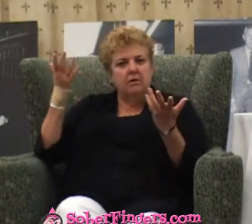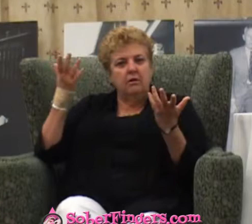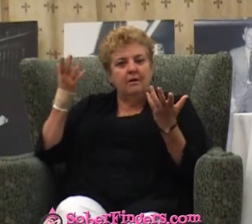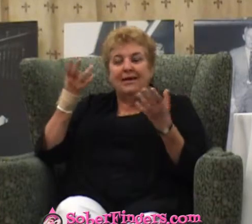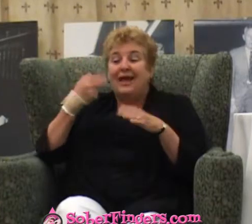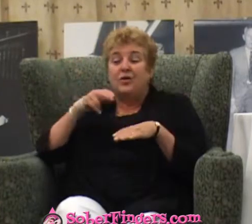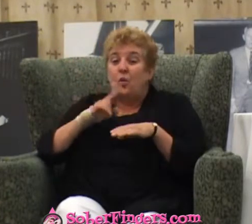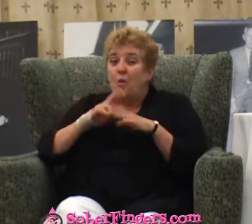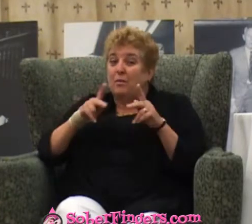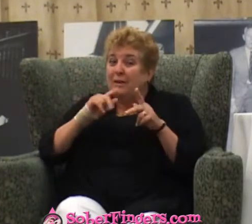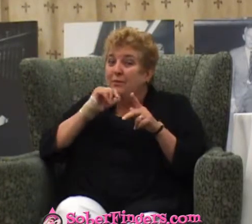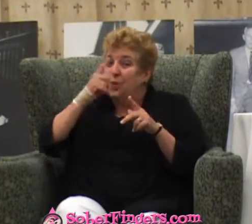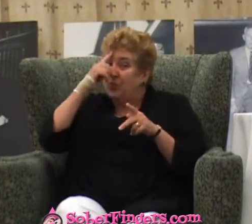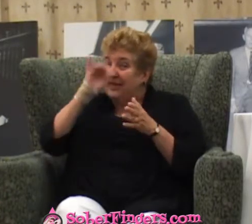that.